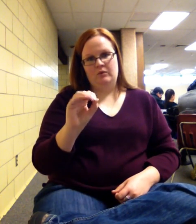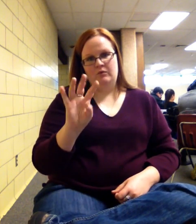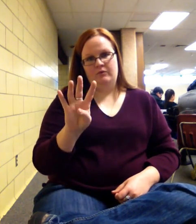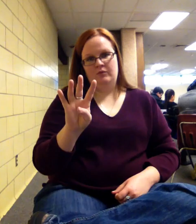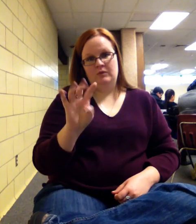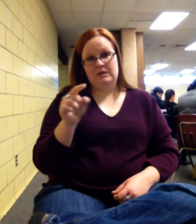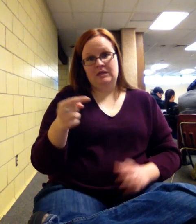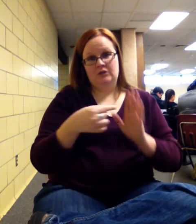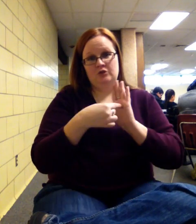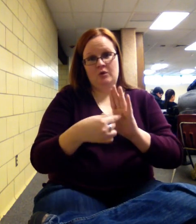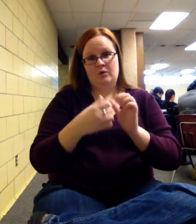He's showing you with the rule of 72,